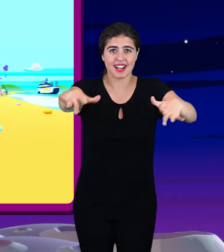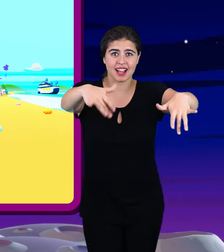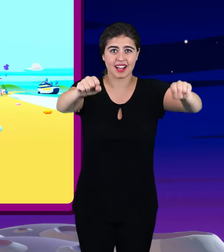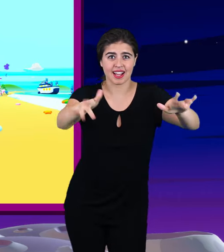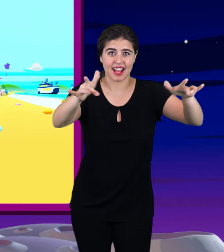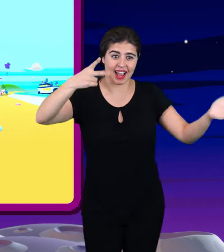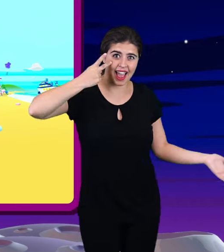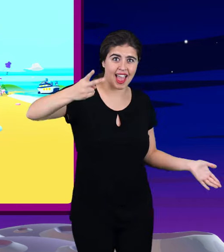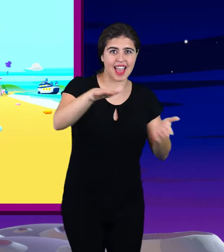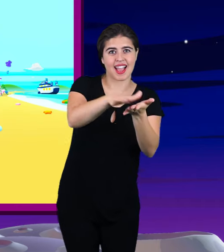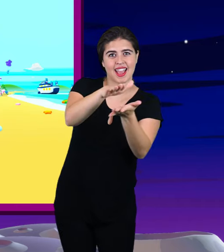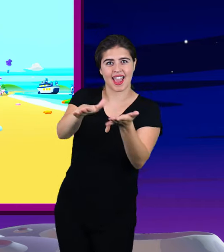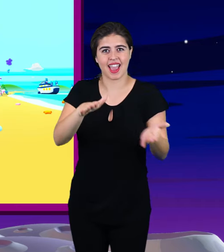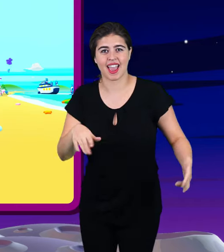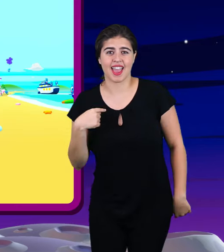tidy.